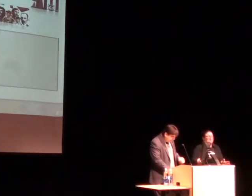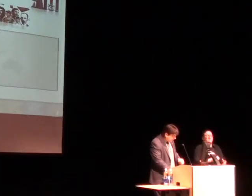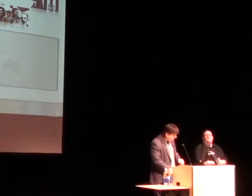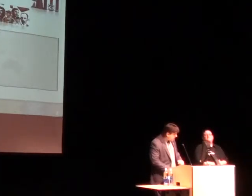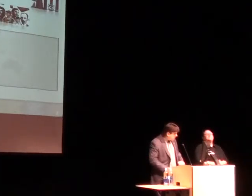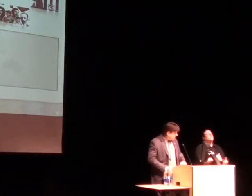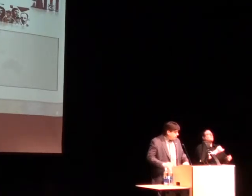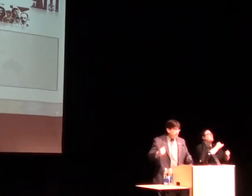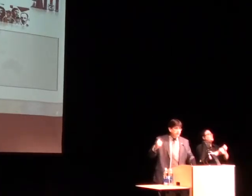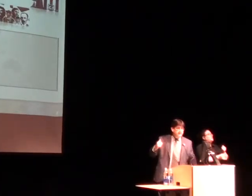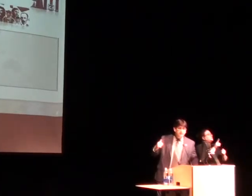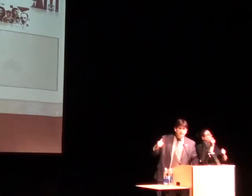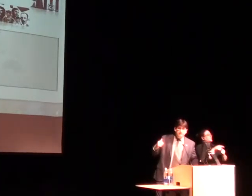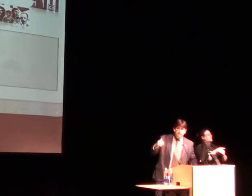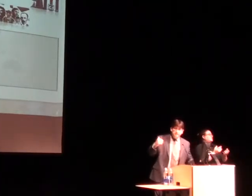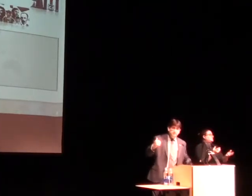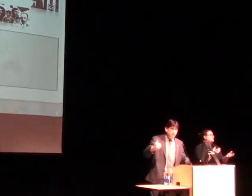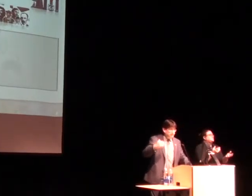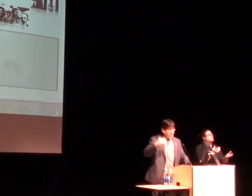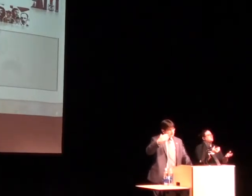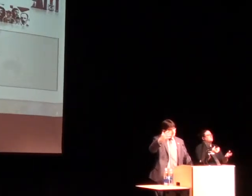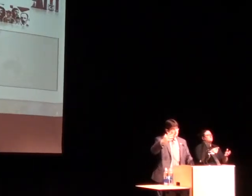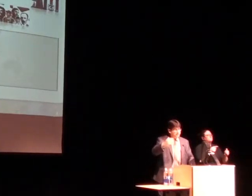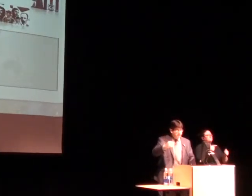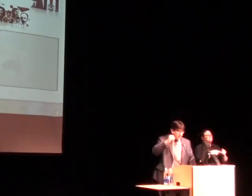And the last question, and probably this is